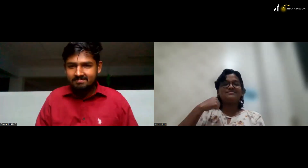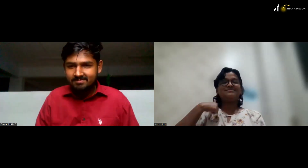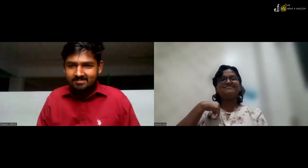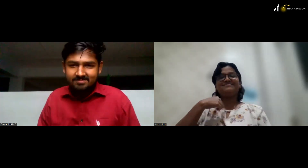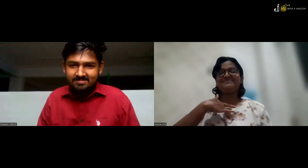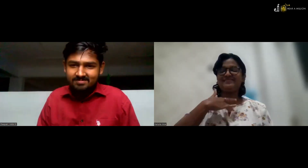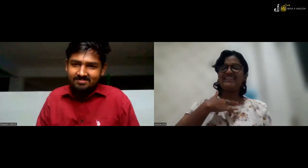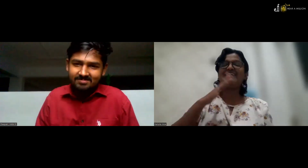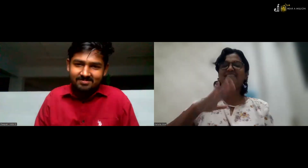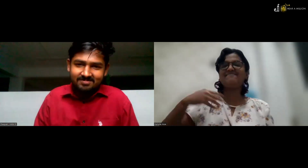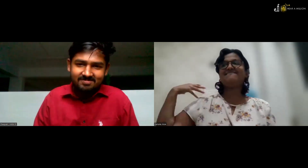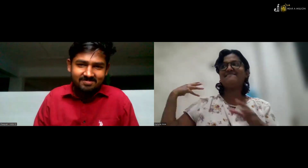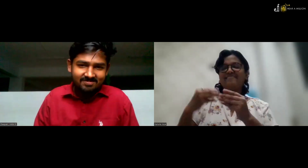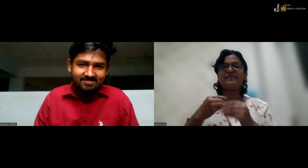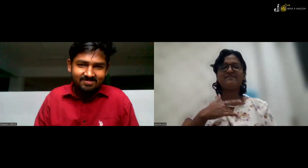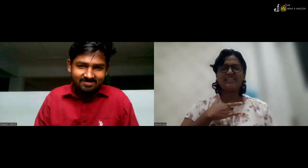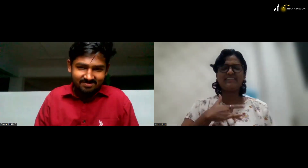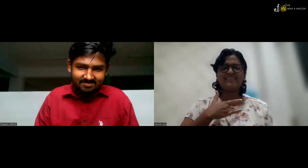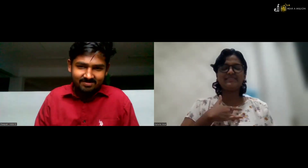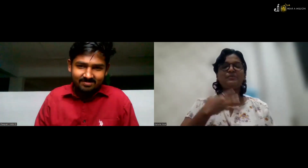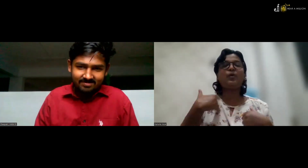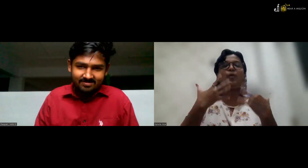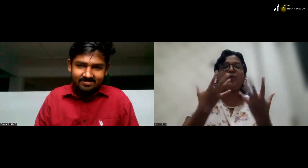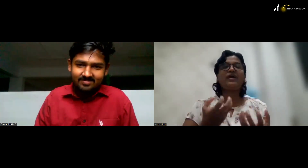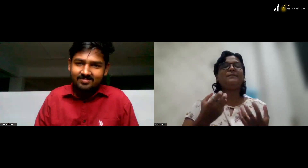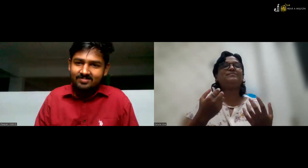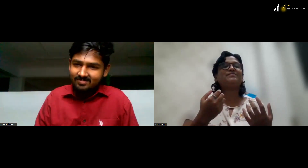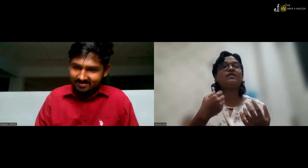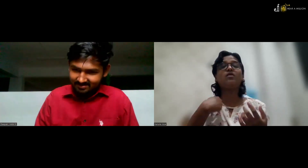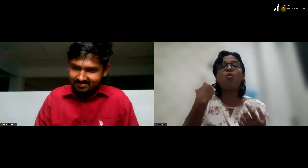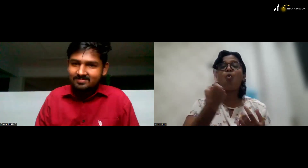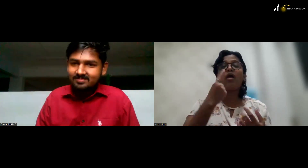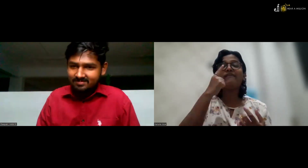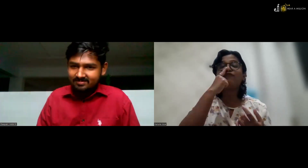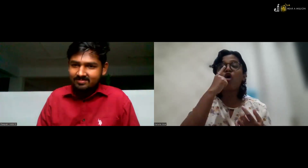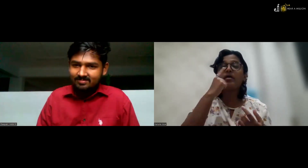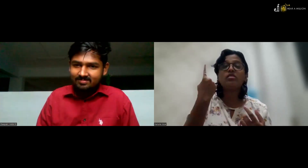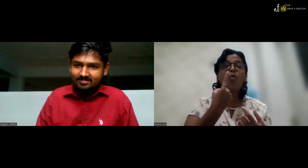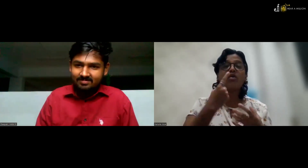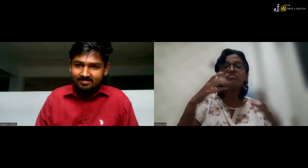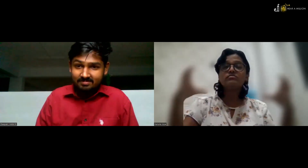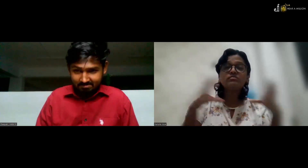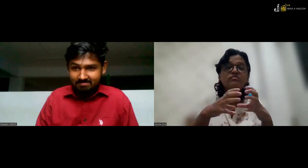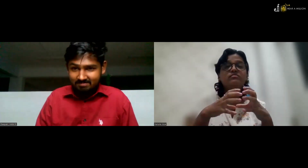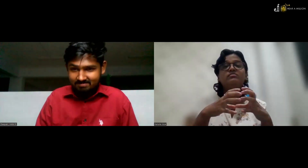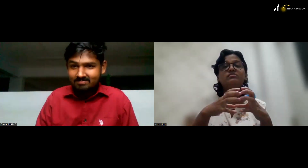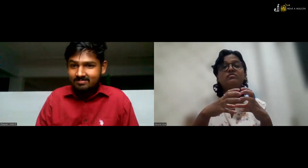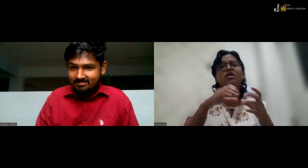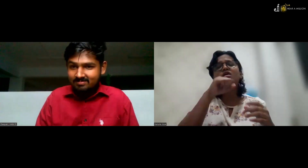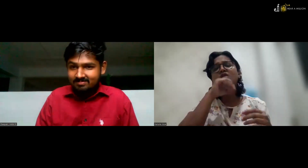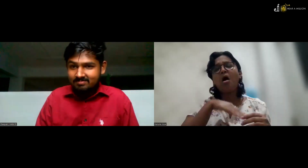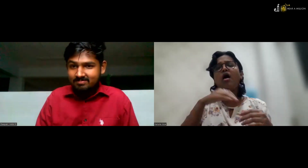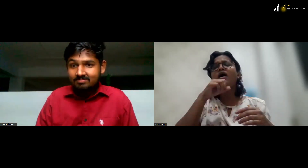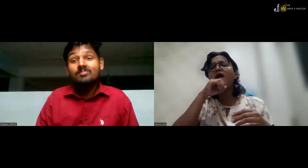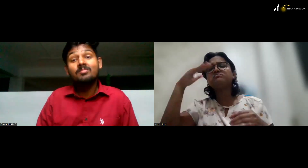would have, I mean, for the coming future? So, I've been thinking I wanted to go only, I